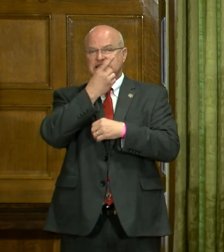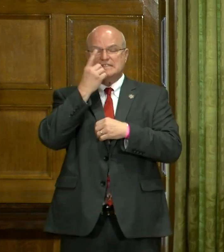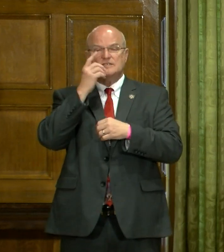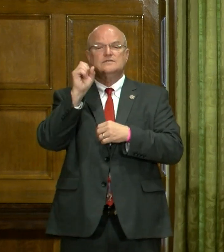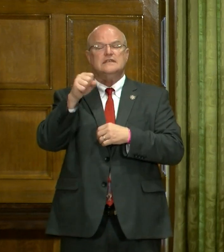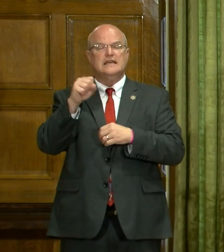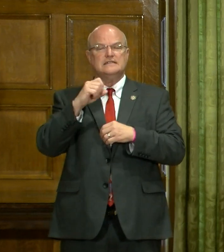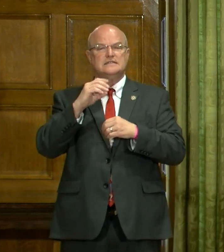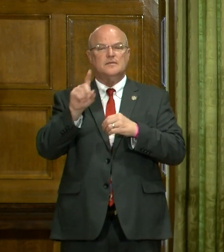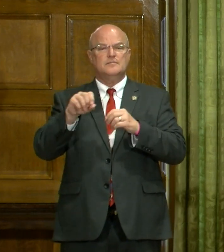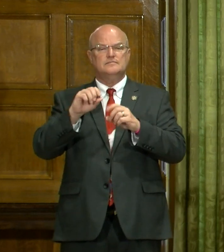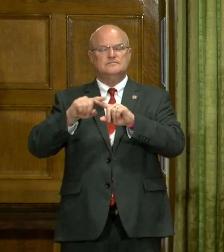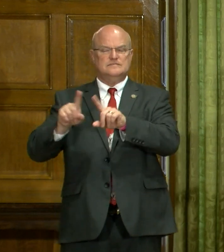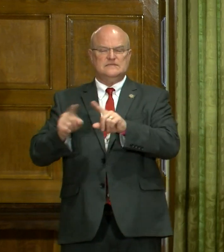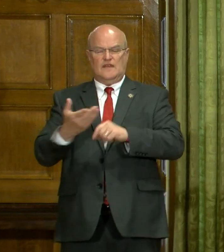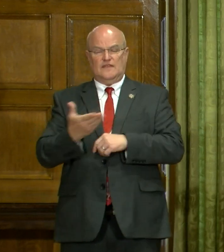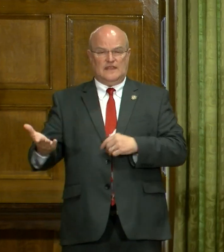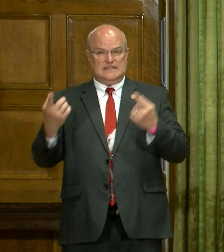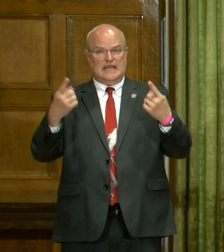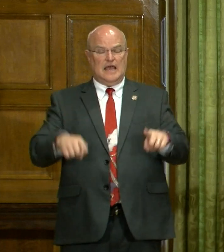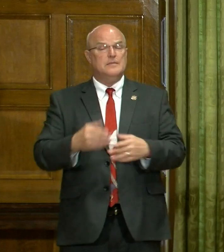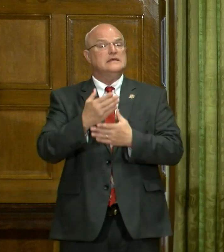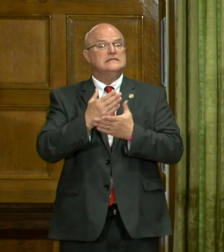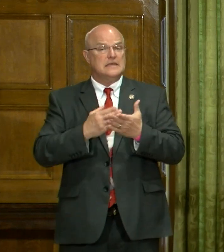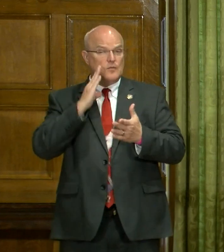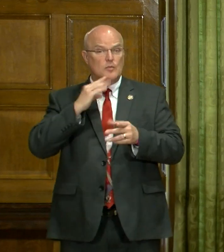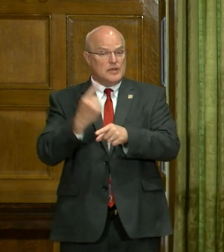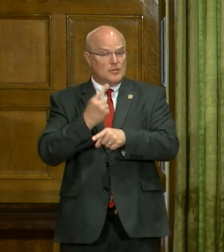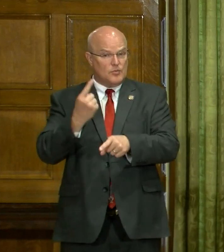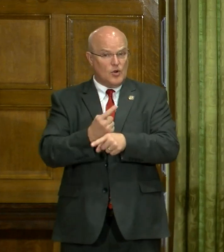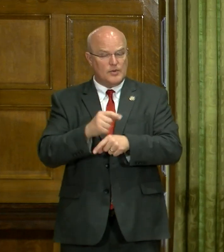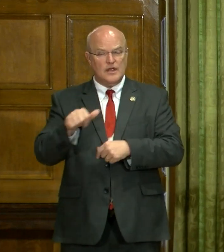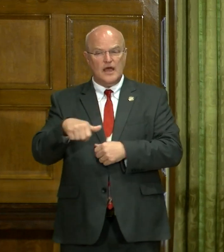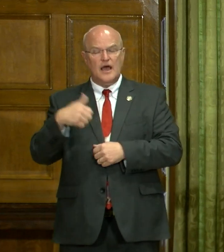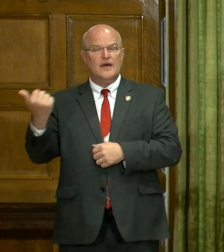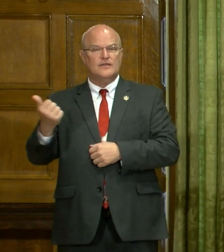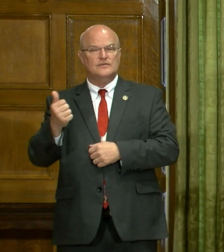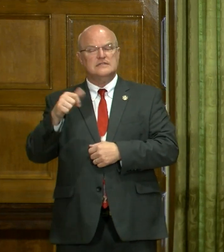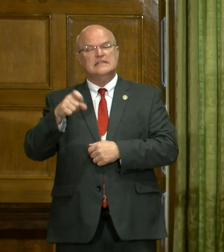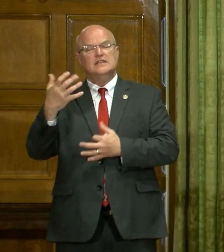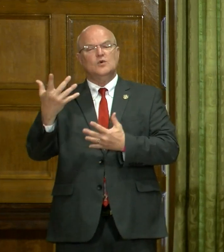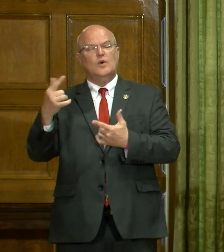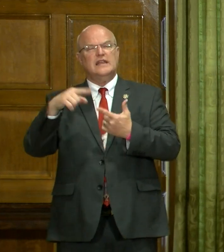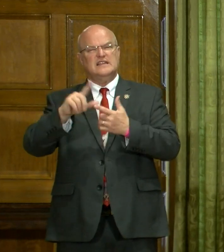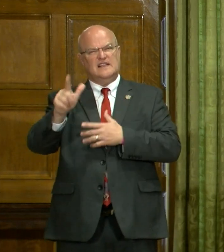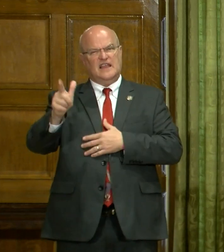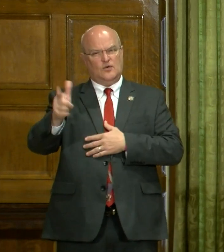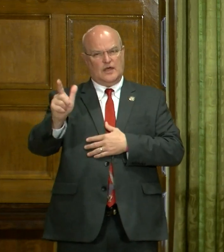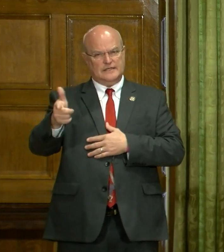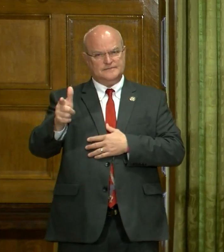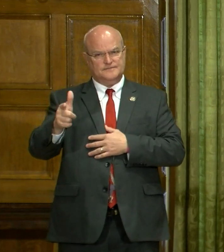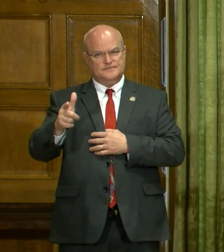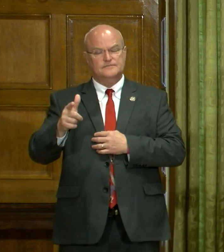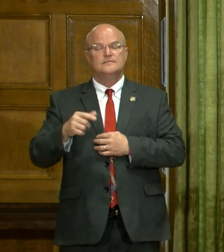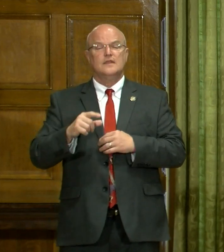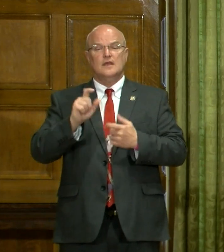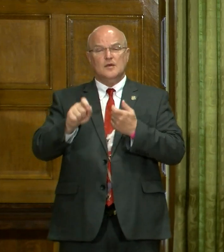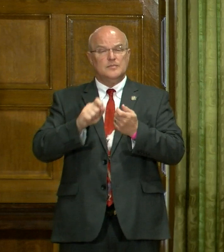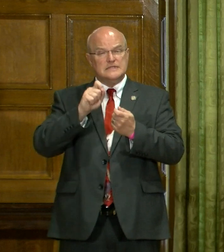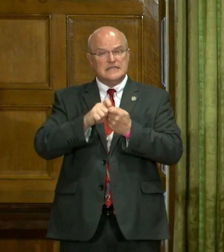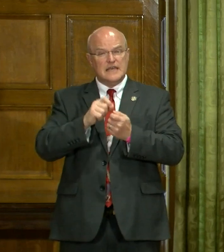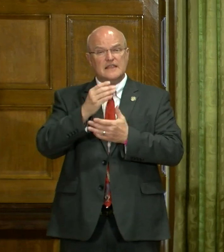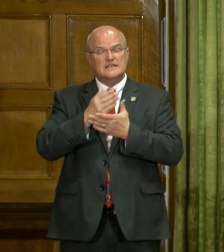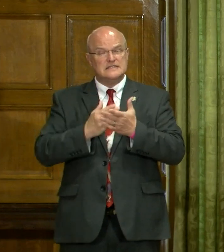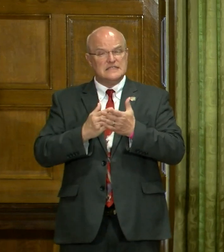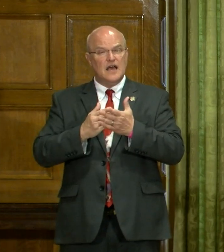procedures, yes, we're talking about a number of procedures. Some of them will be appropriate and others will need to wait until later on. Particularly,